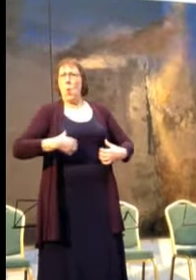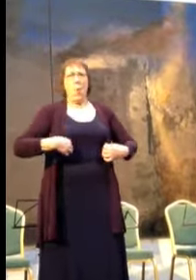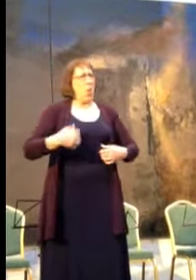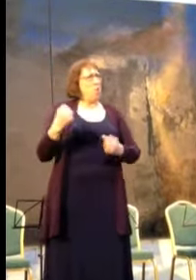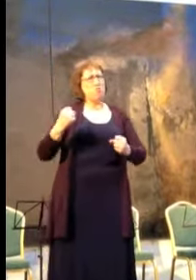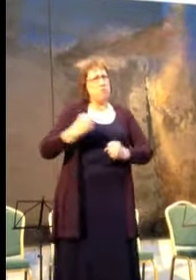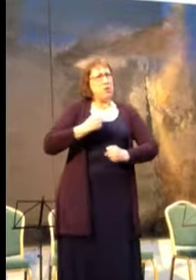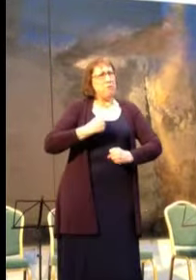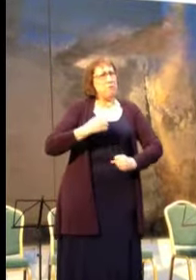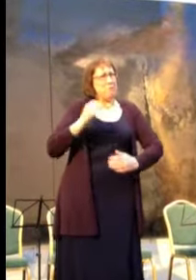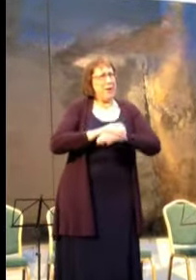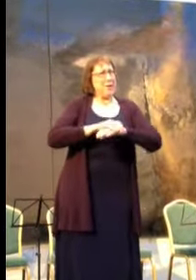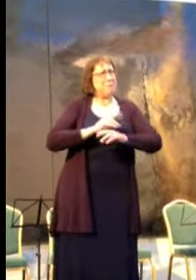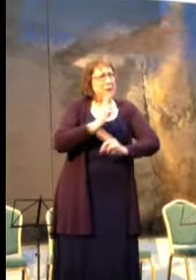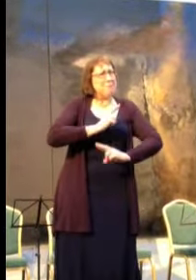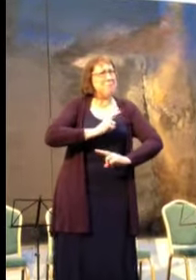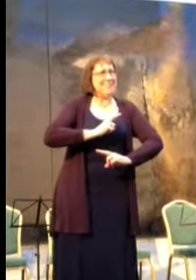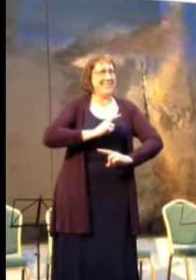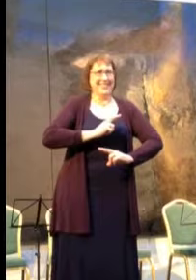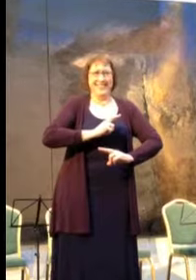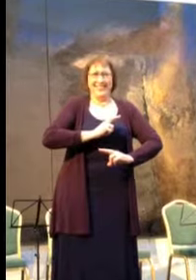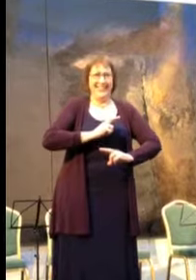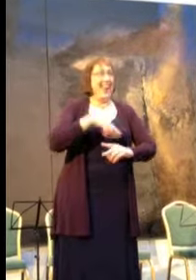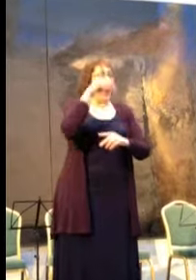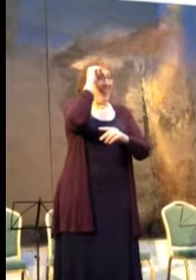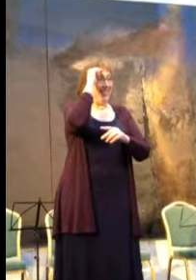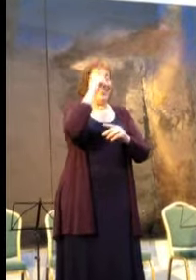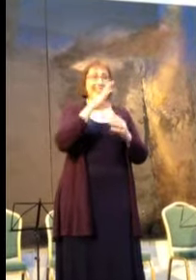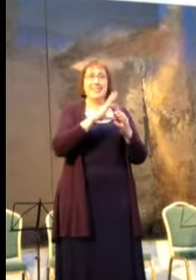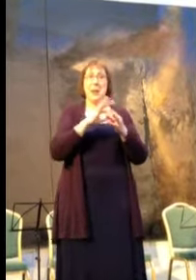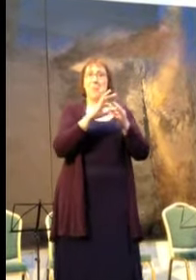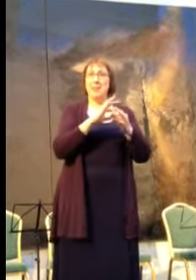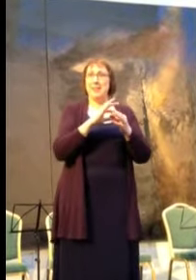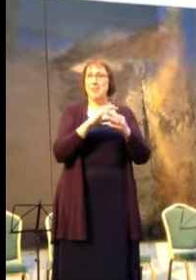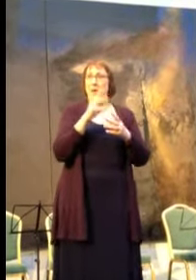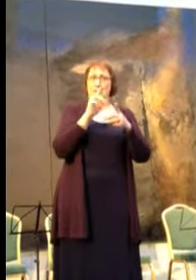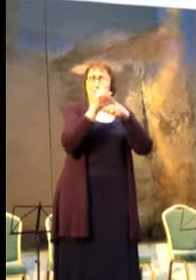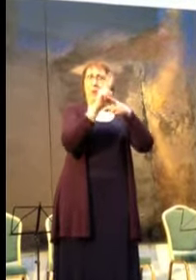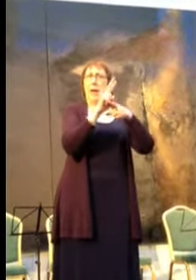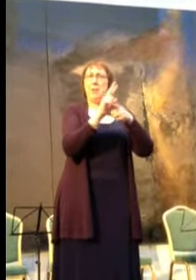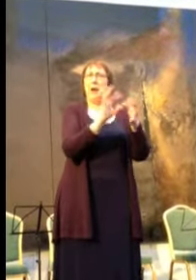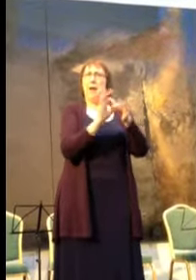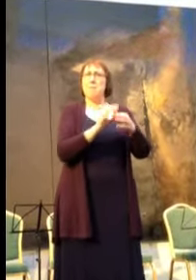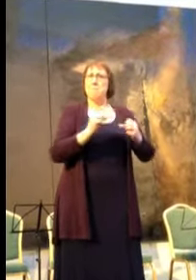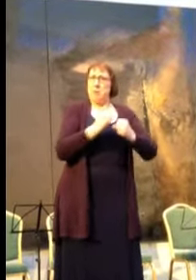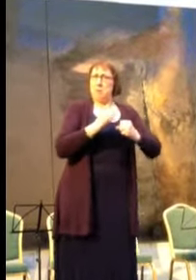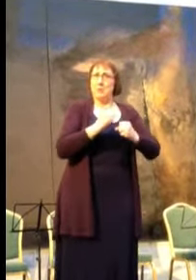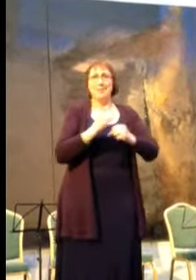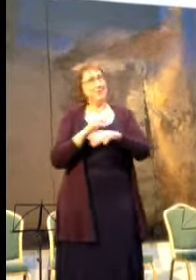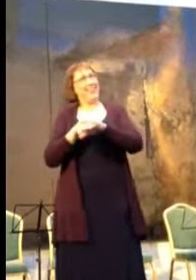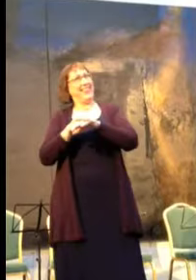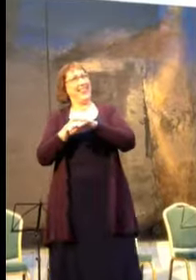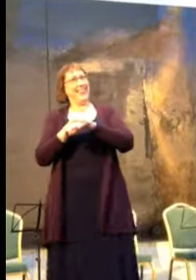aren't we?" Well, these combinations of language are very, very important.